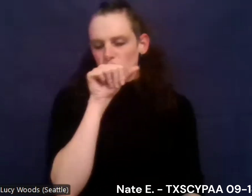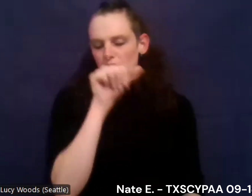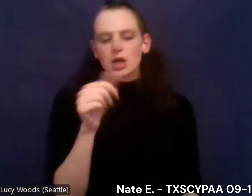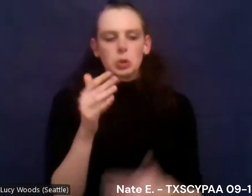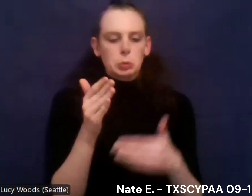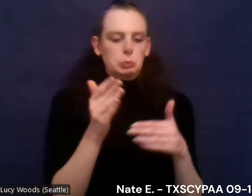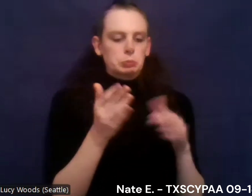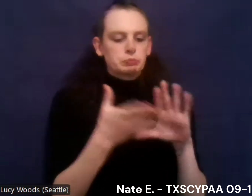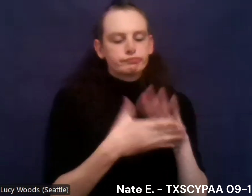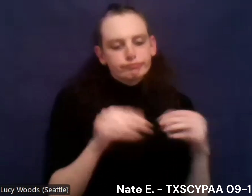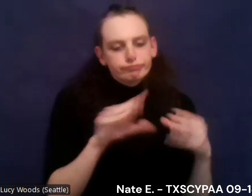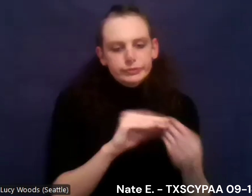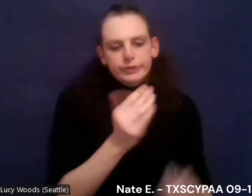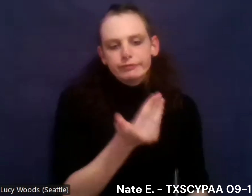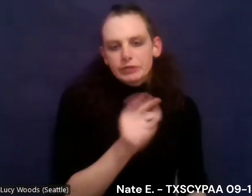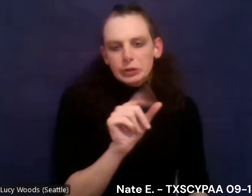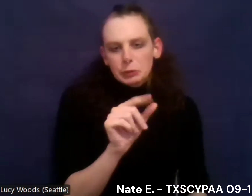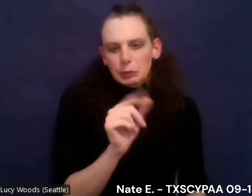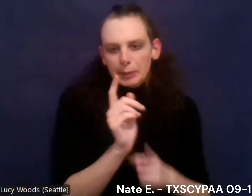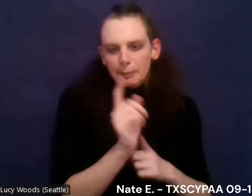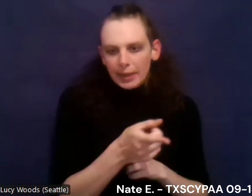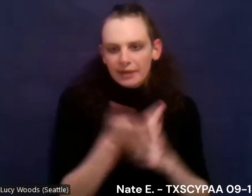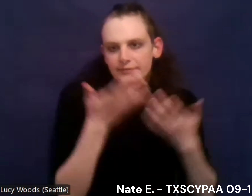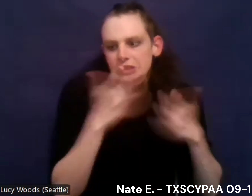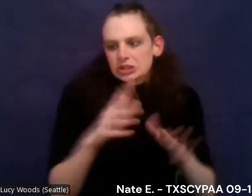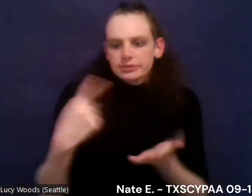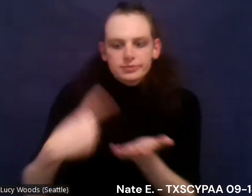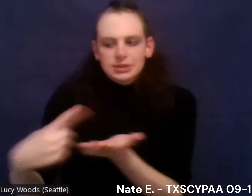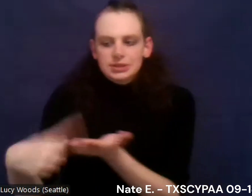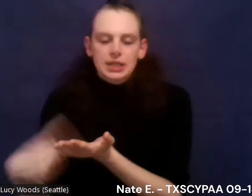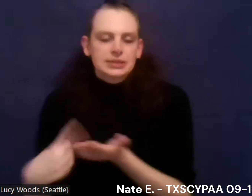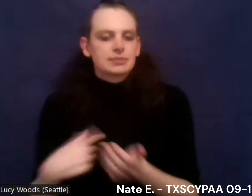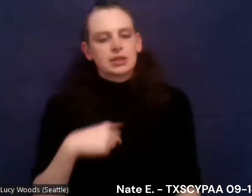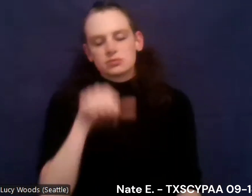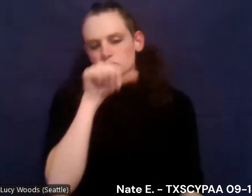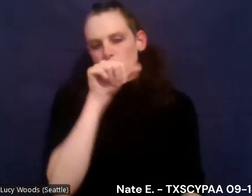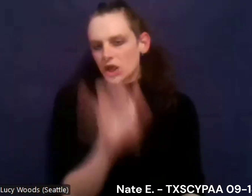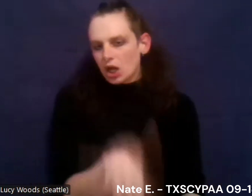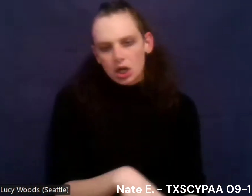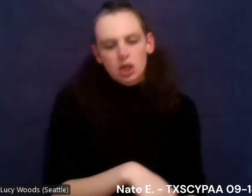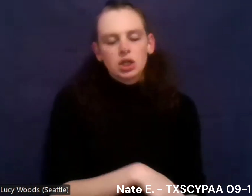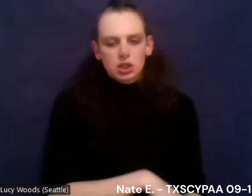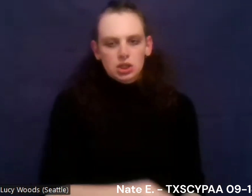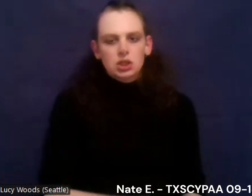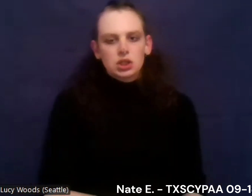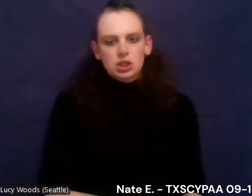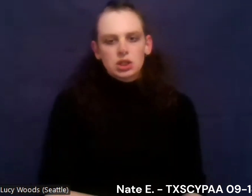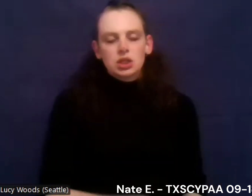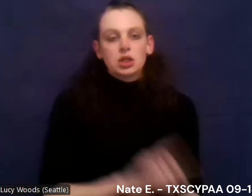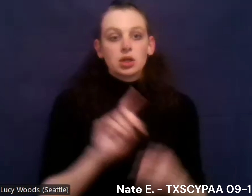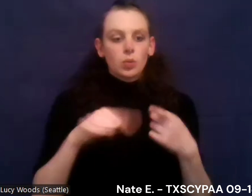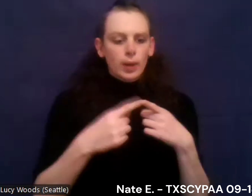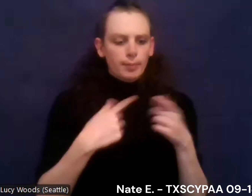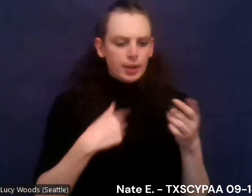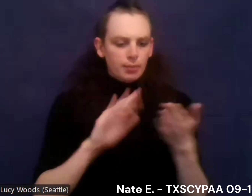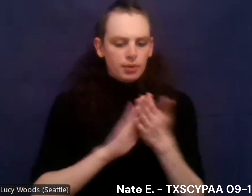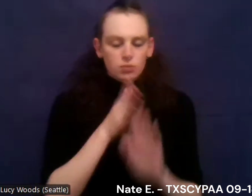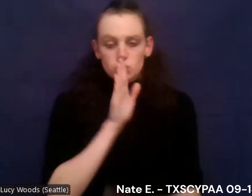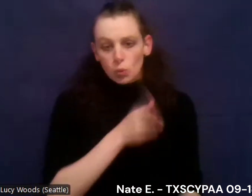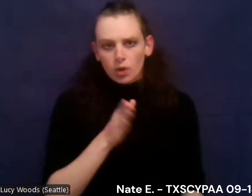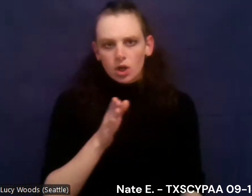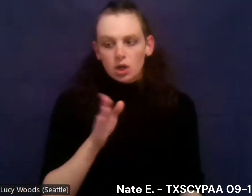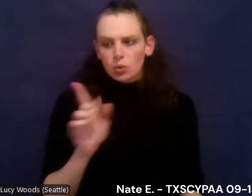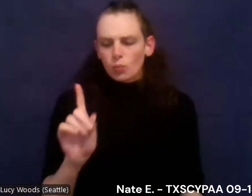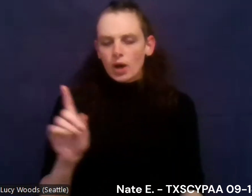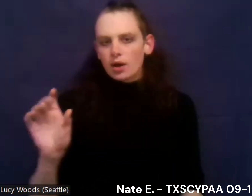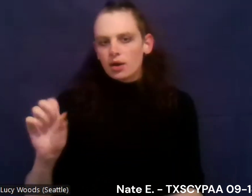speak for 20 minutes or so and then you jump into discussion. That's what I grew up on in AA when I got sober in Florida. But I'll give you